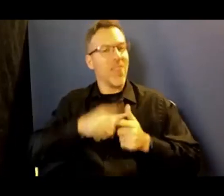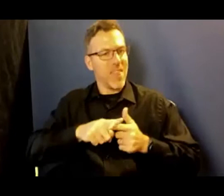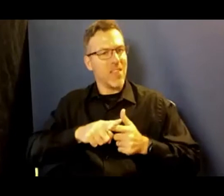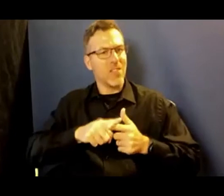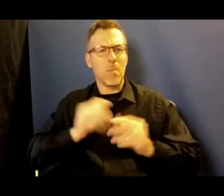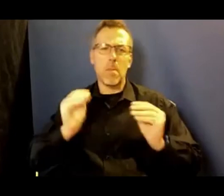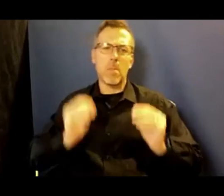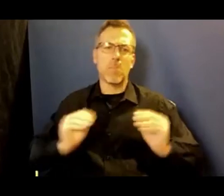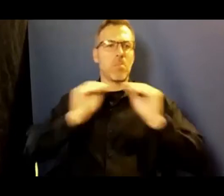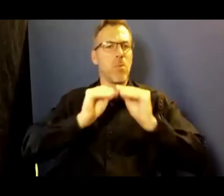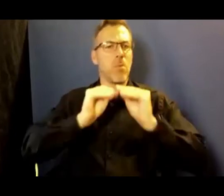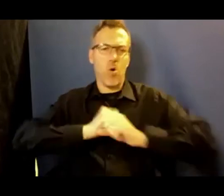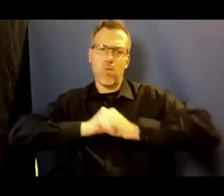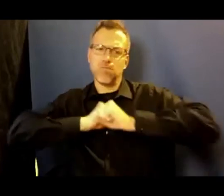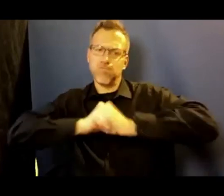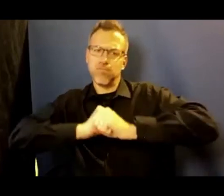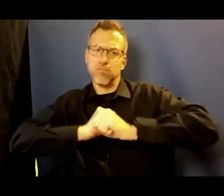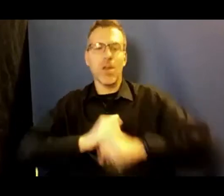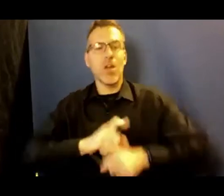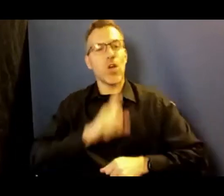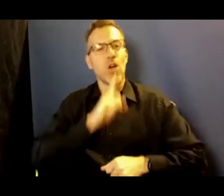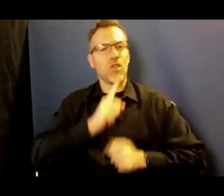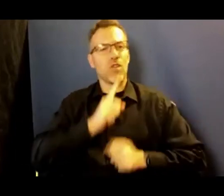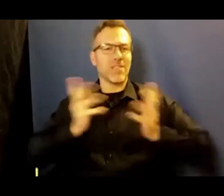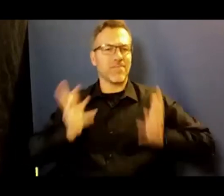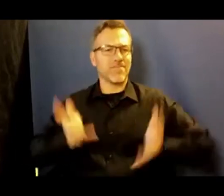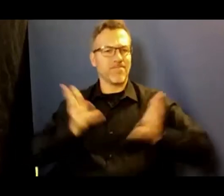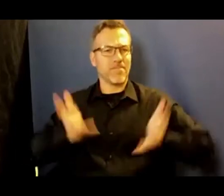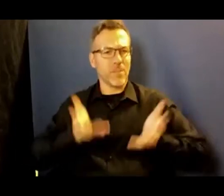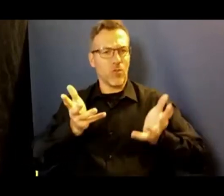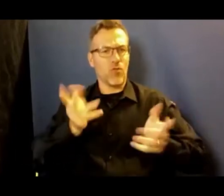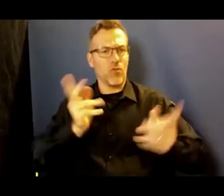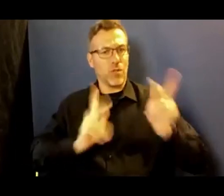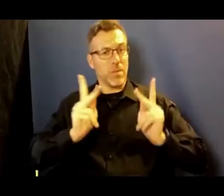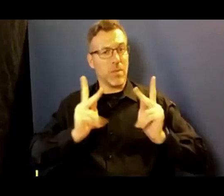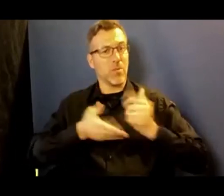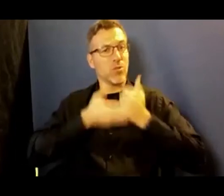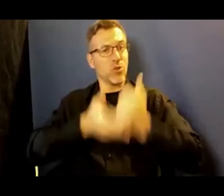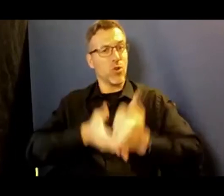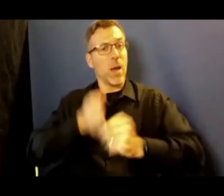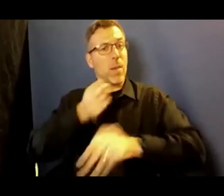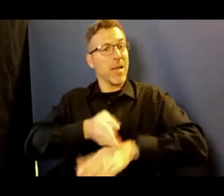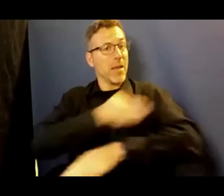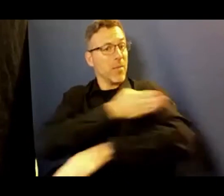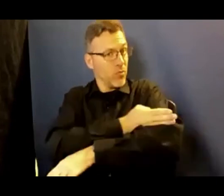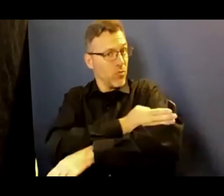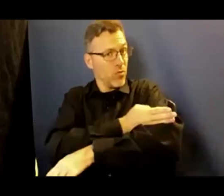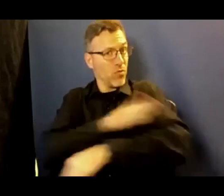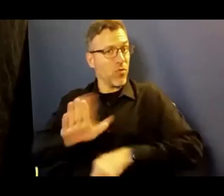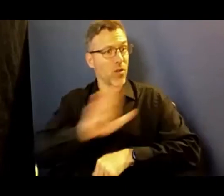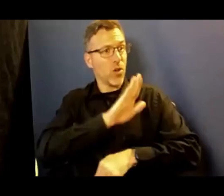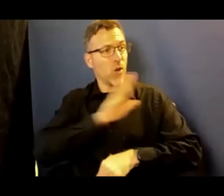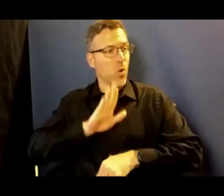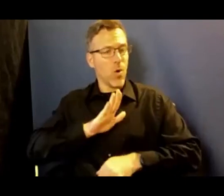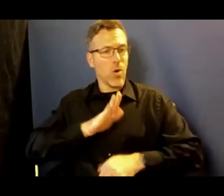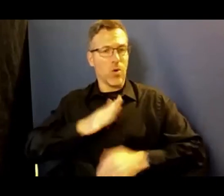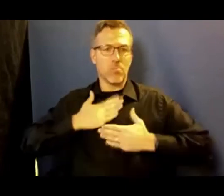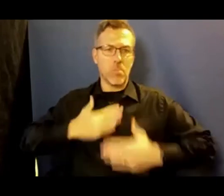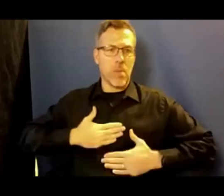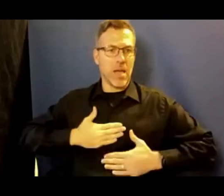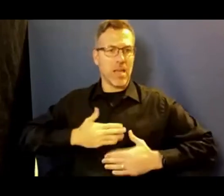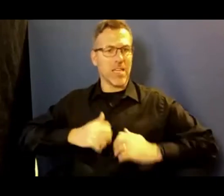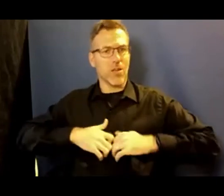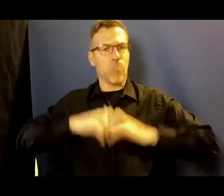encouraging people to get the vaccine to really improve that immune response, make it bigger and better, so that you